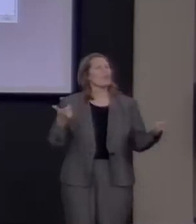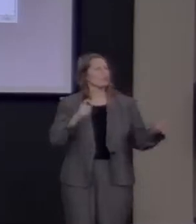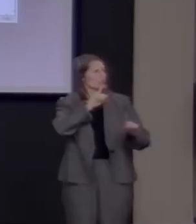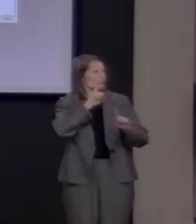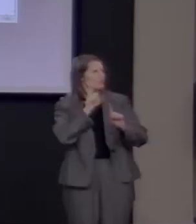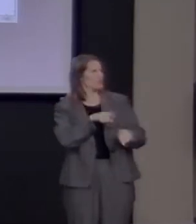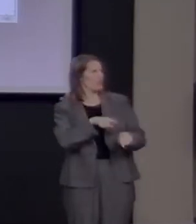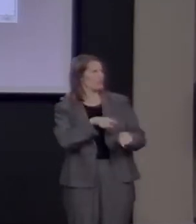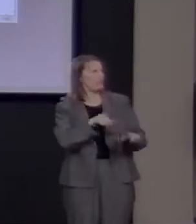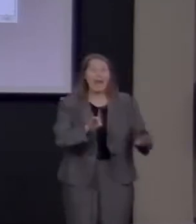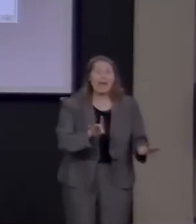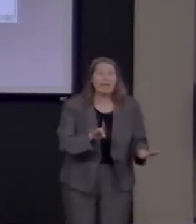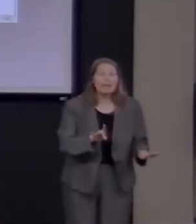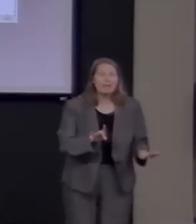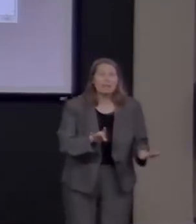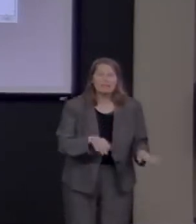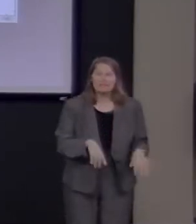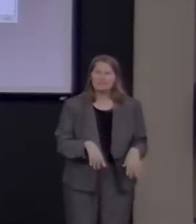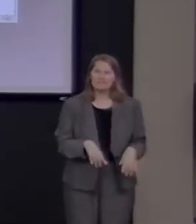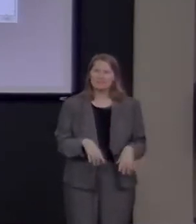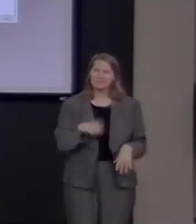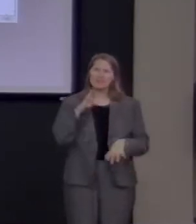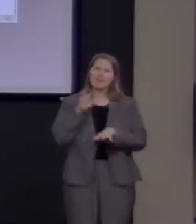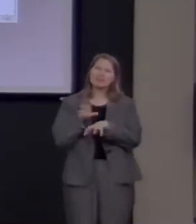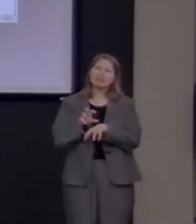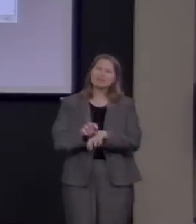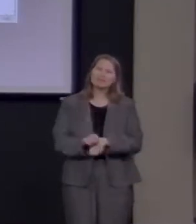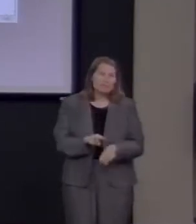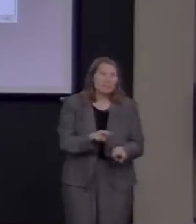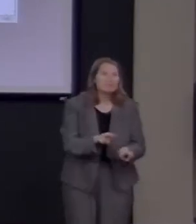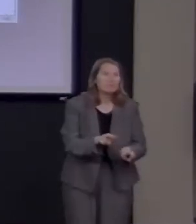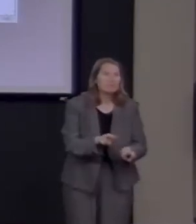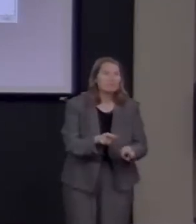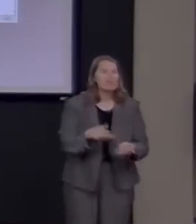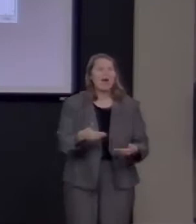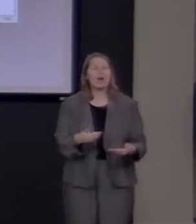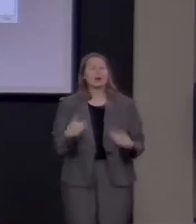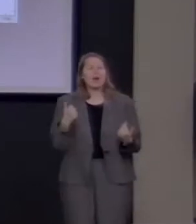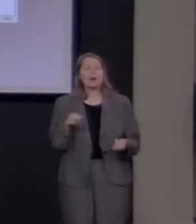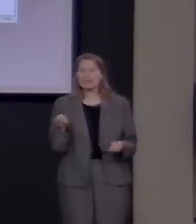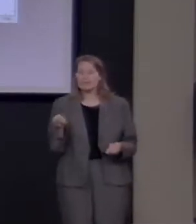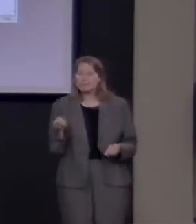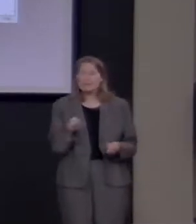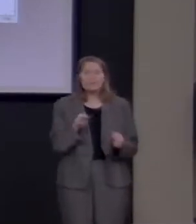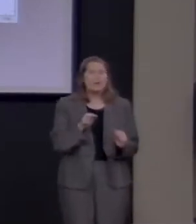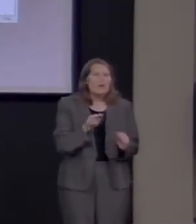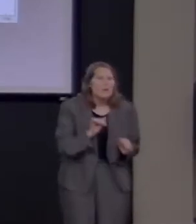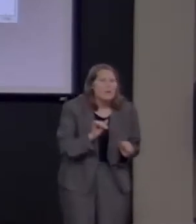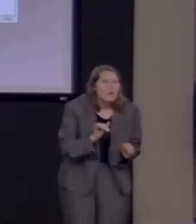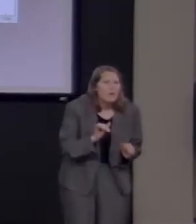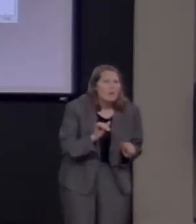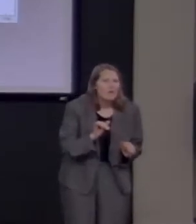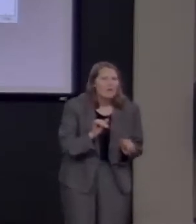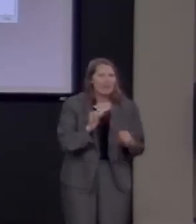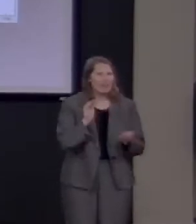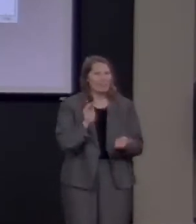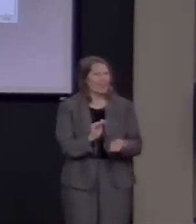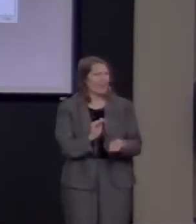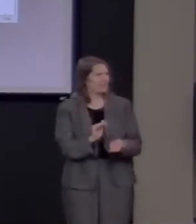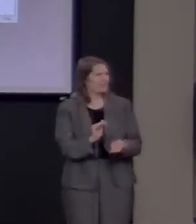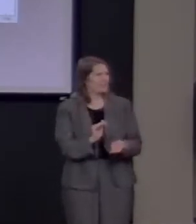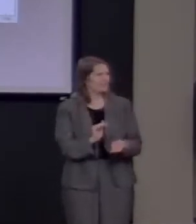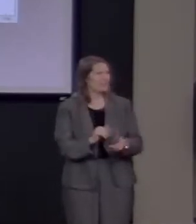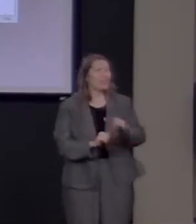change in number following the adaptation to 6 than younger children. In other words, the left